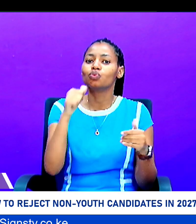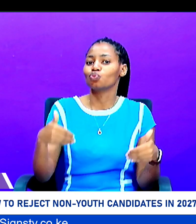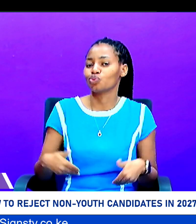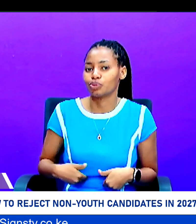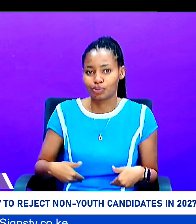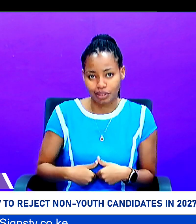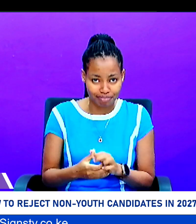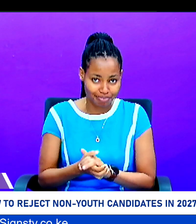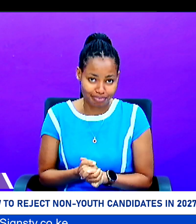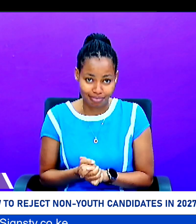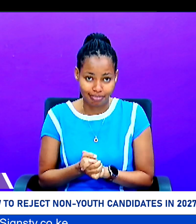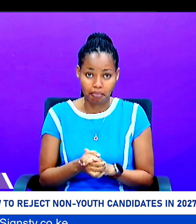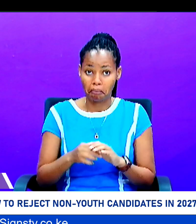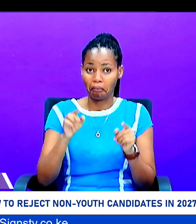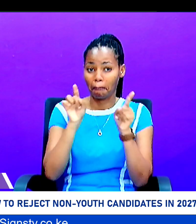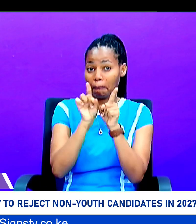a youth.